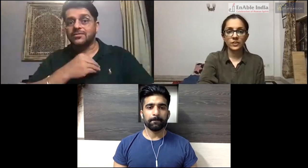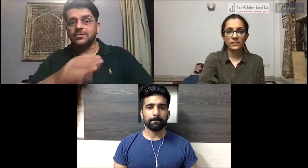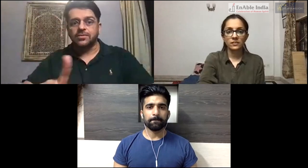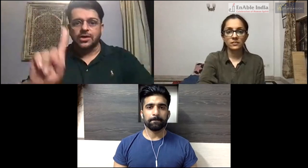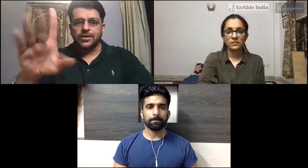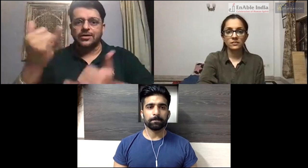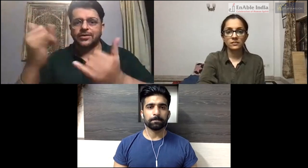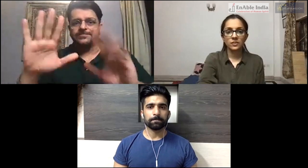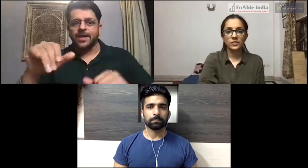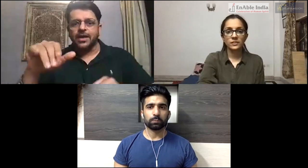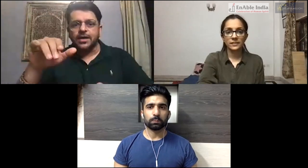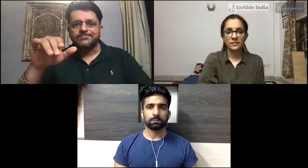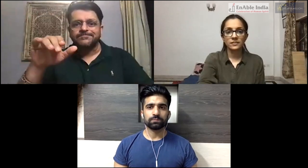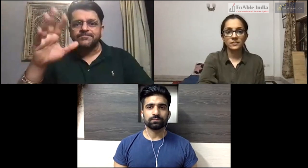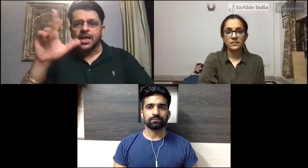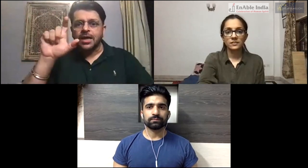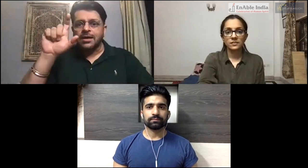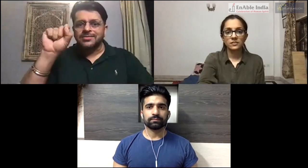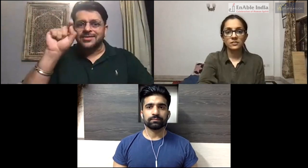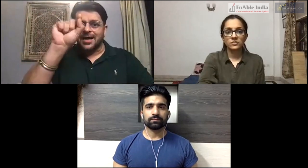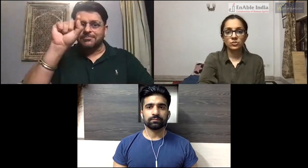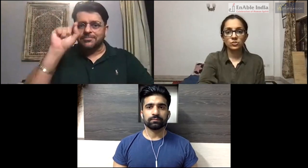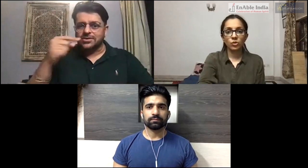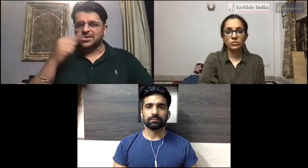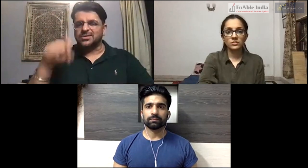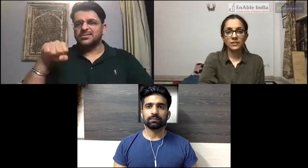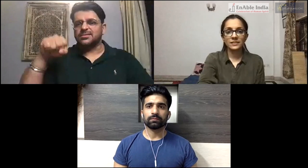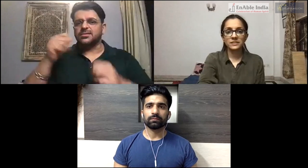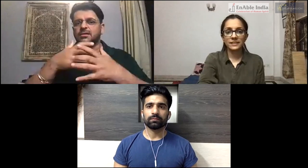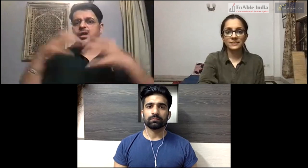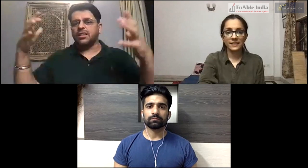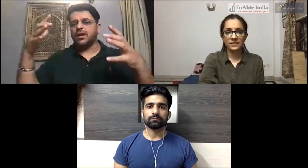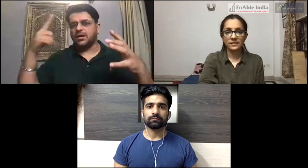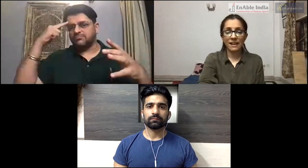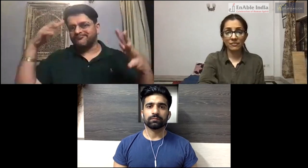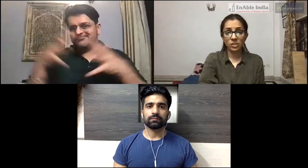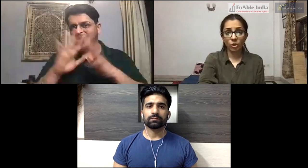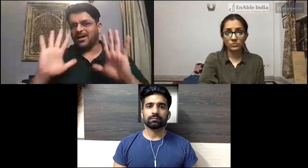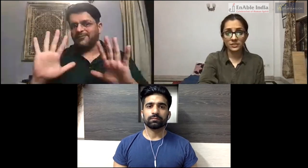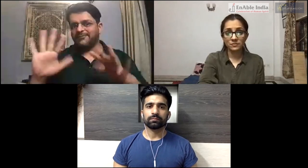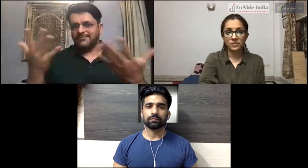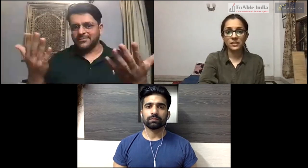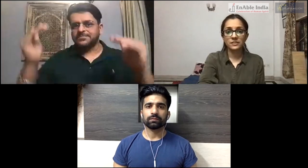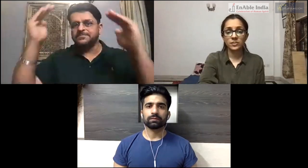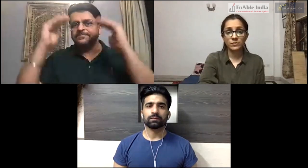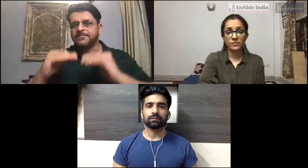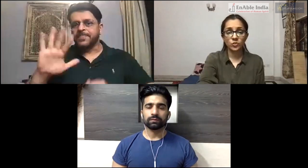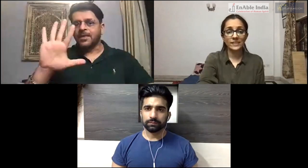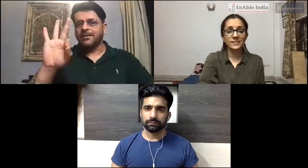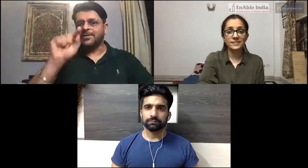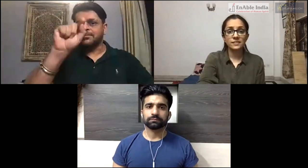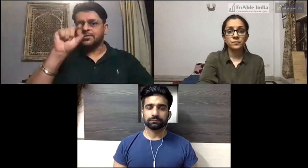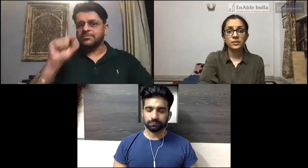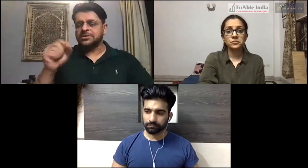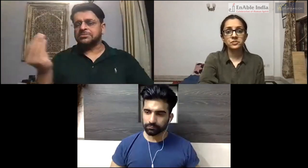All right. Okay, great. So 9% said that they are having a lot of difficulty in terms of